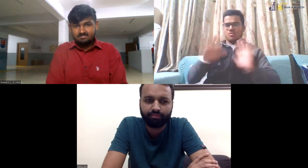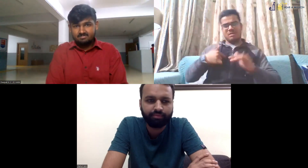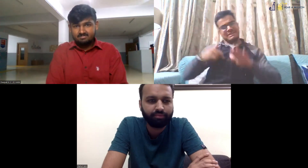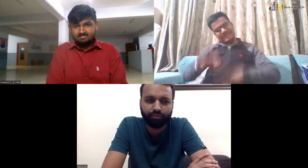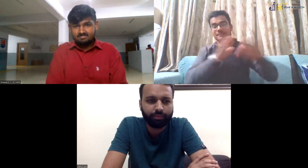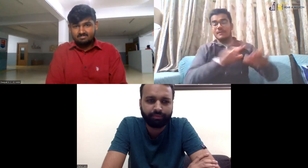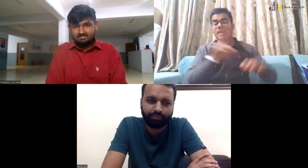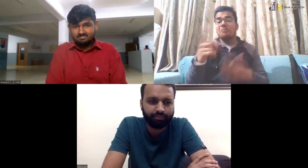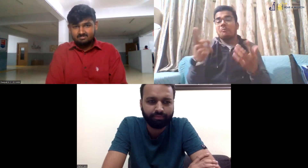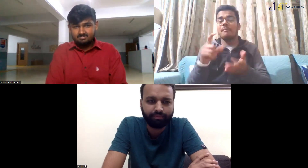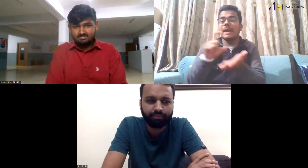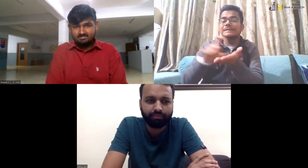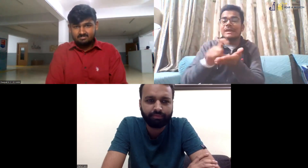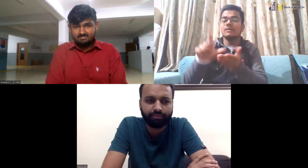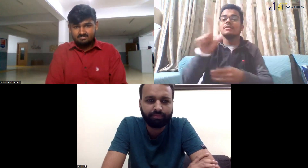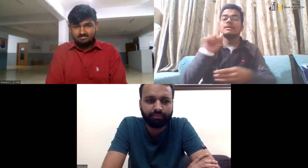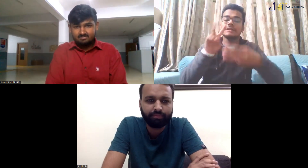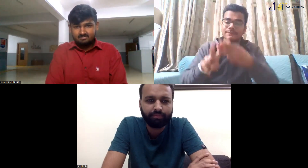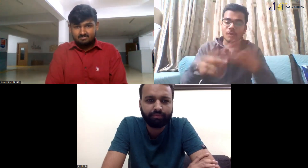irrespective of you know